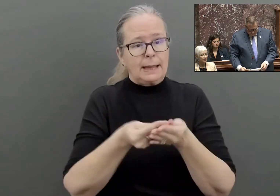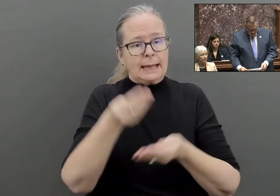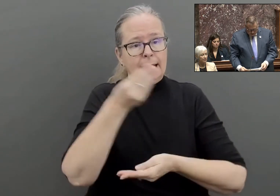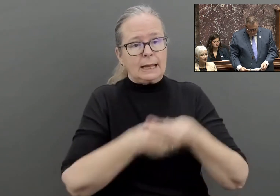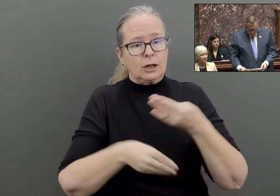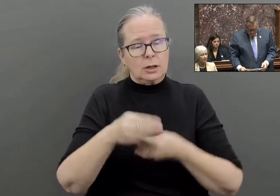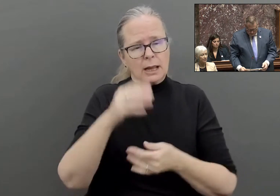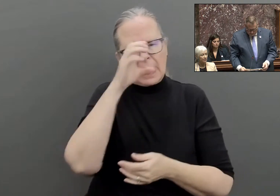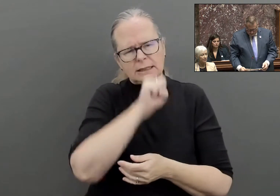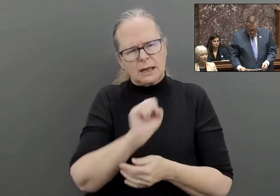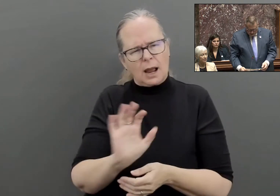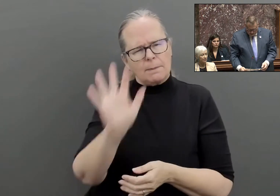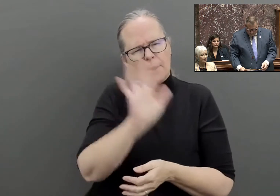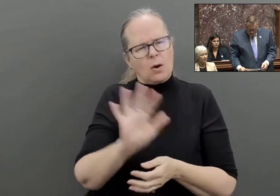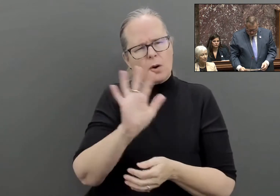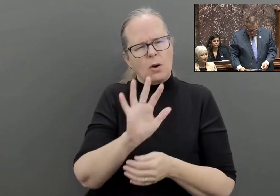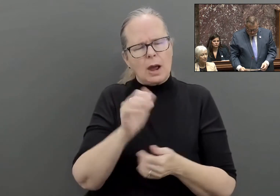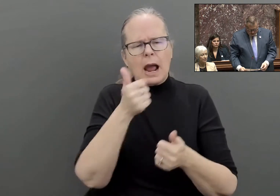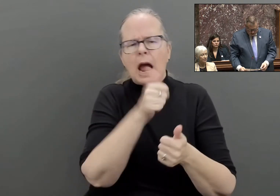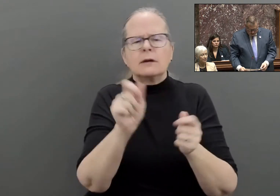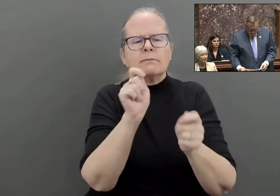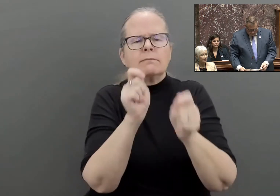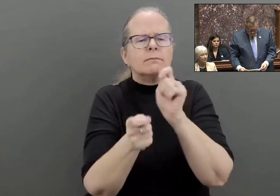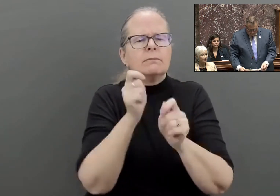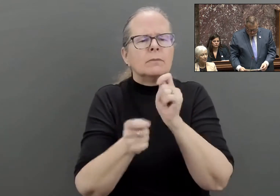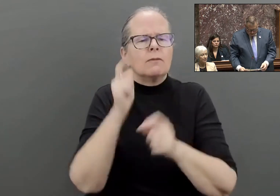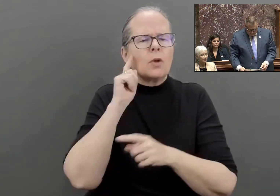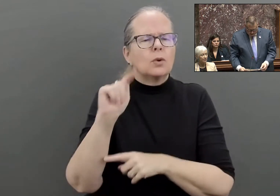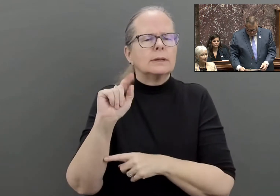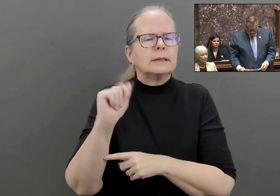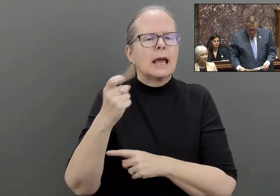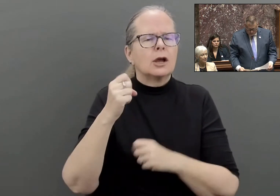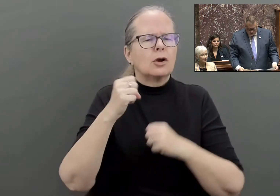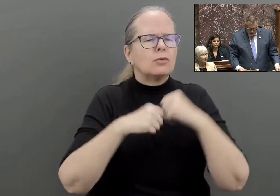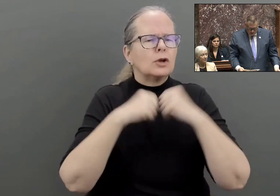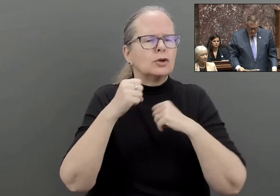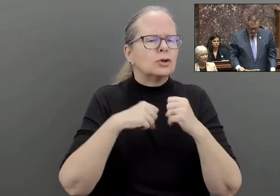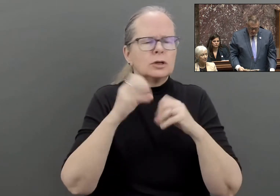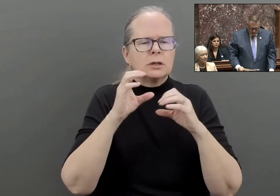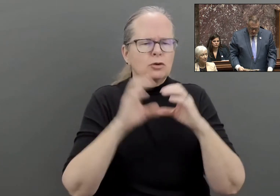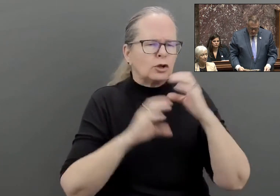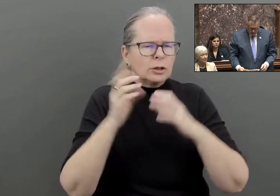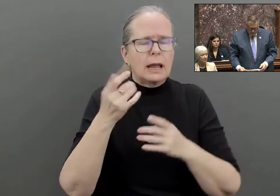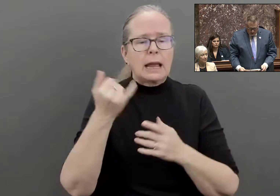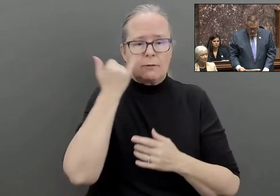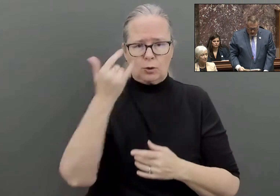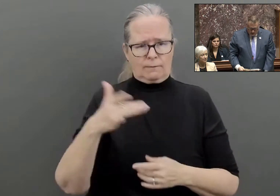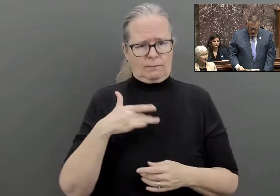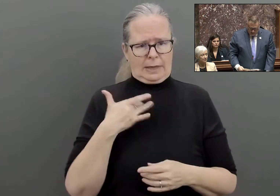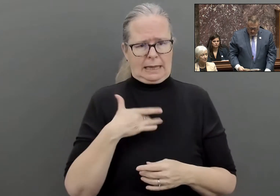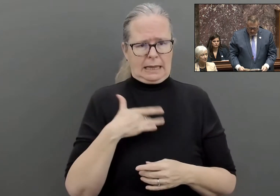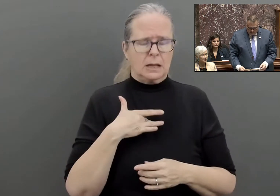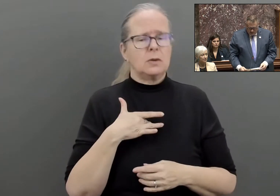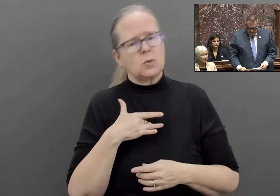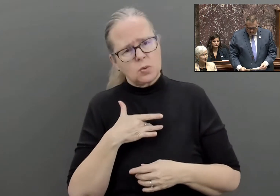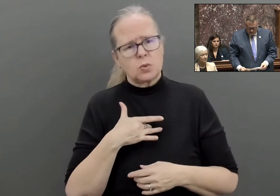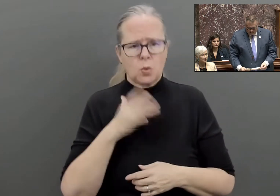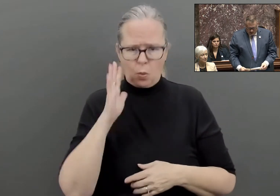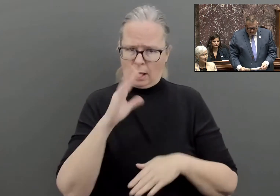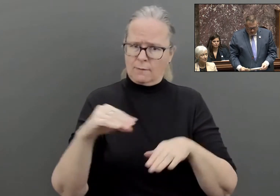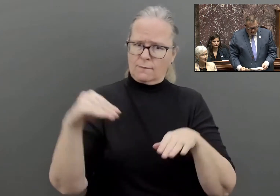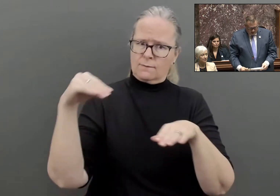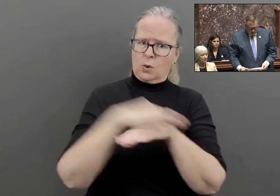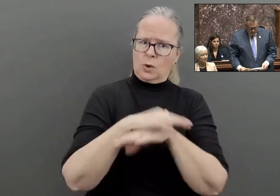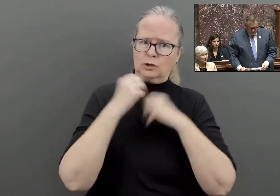result in what the government feels would create a material change to revenues and tax credits as part of the budget document. This legislation has